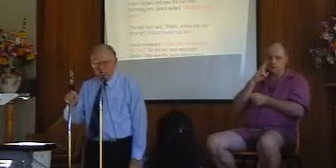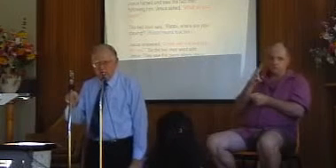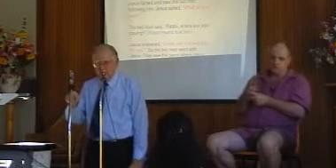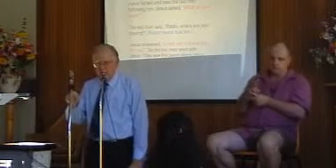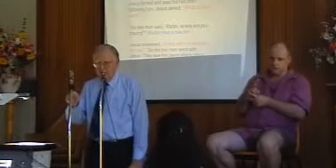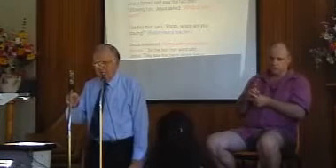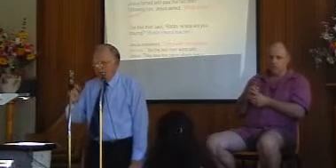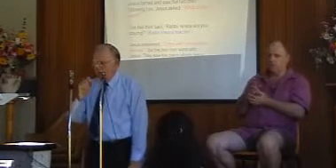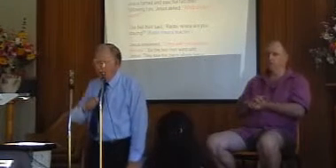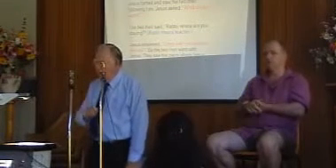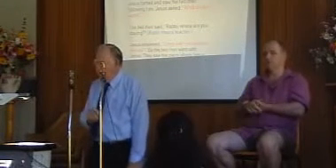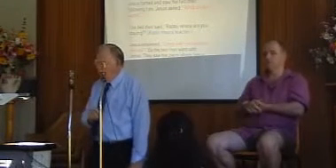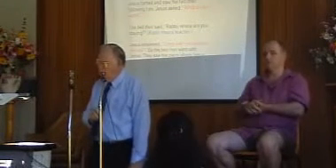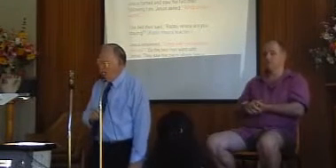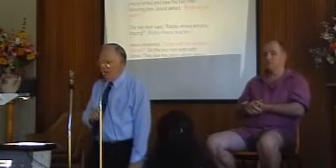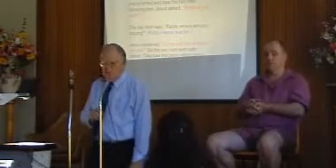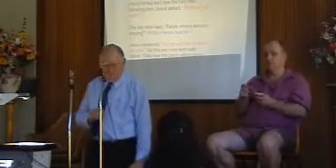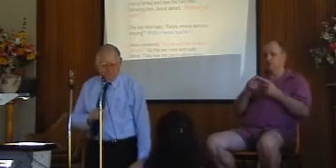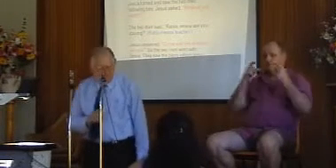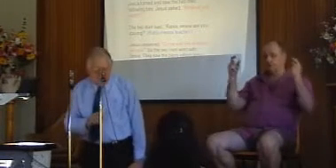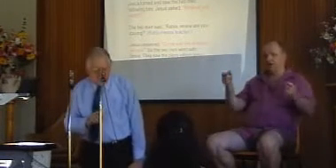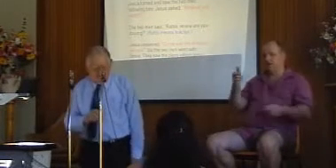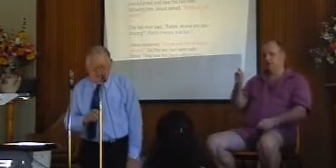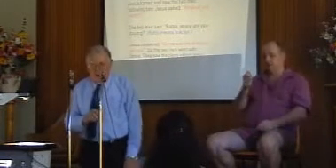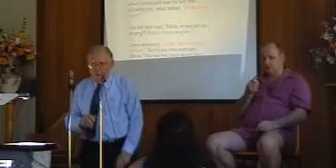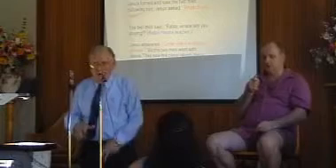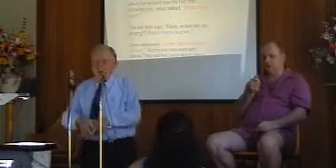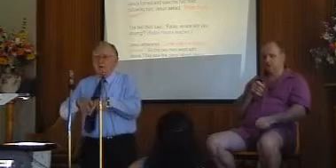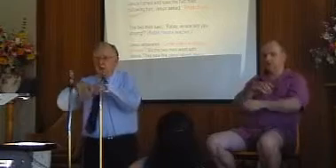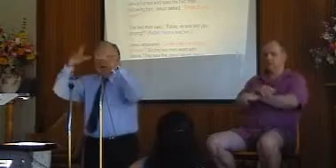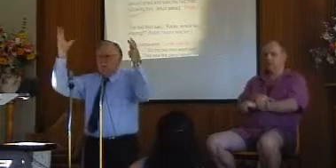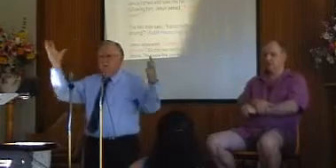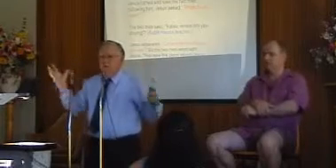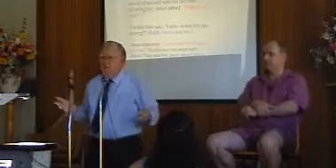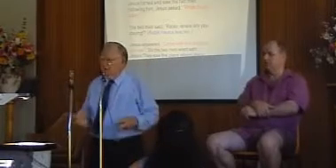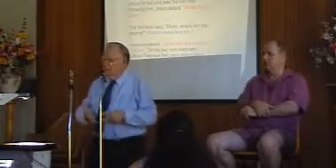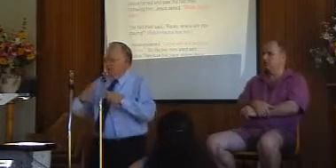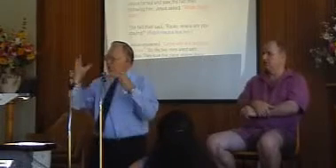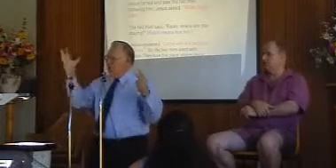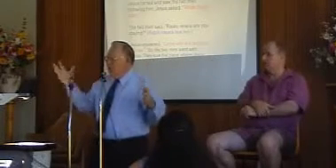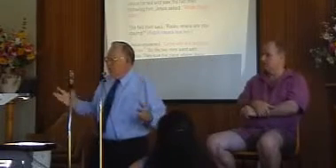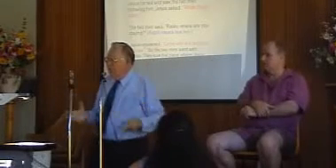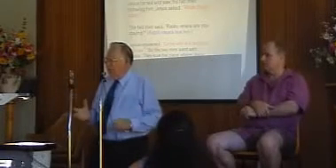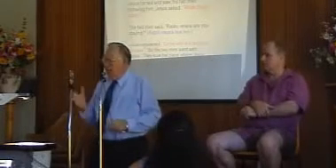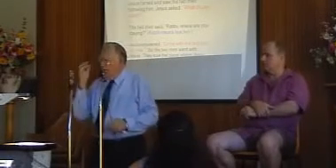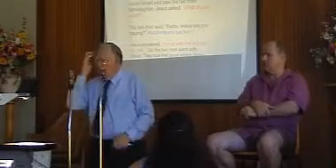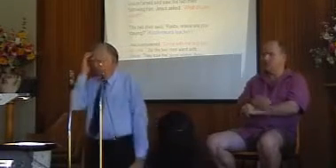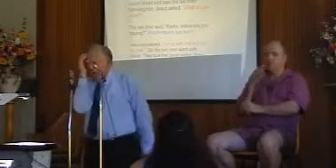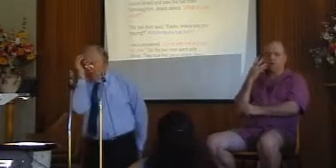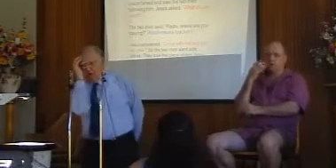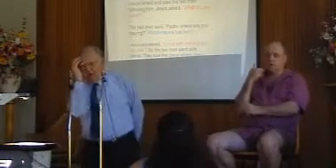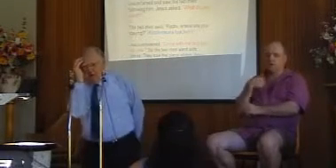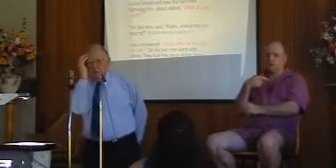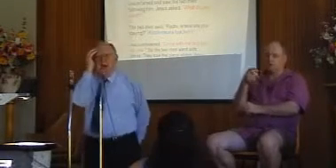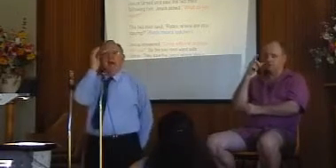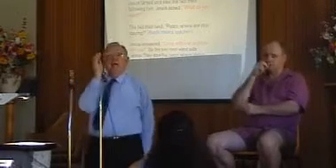invitation. I was a kid and I wondered about Christian things, and I thought, you know, if